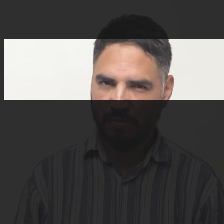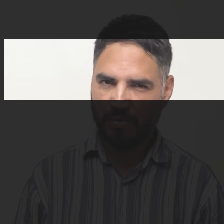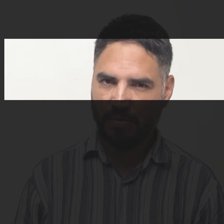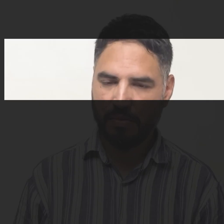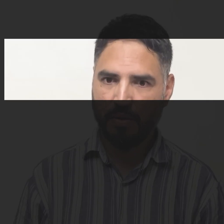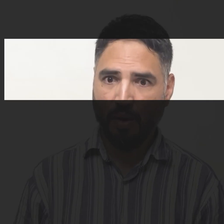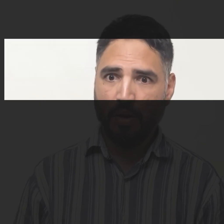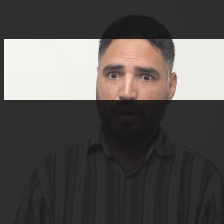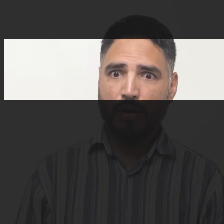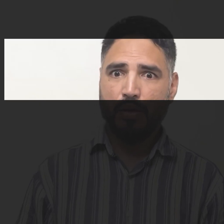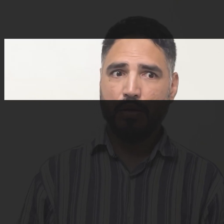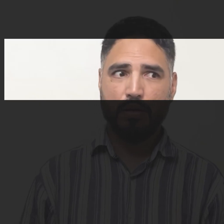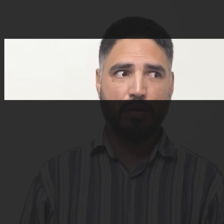anger, surprise, fear,